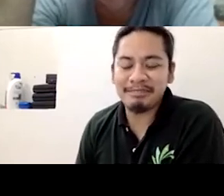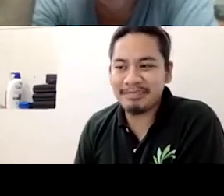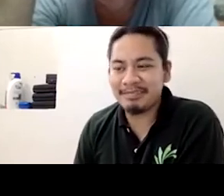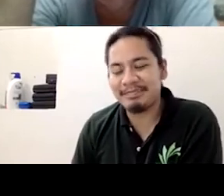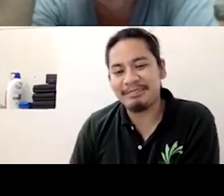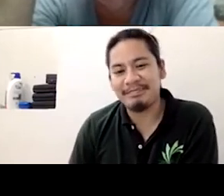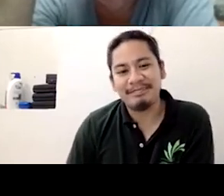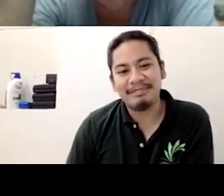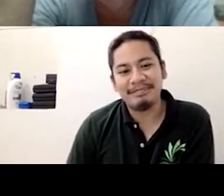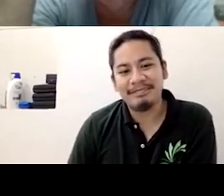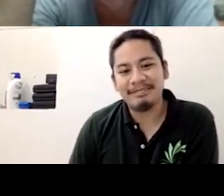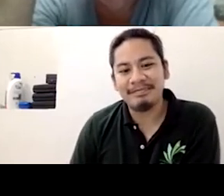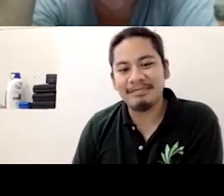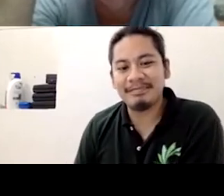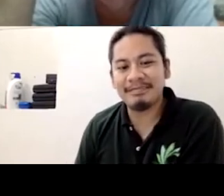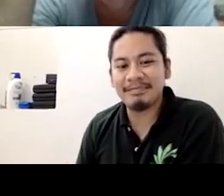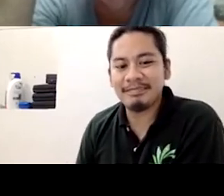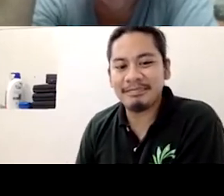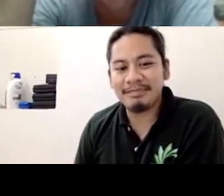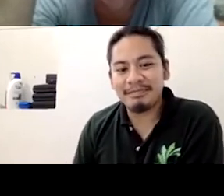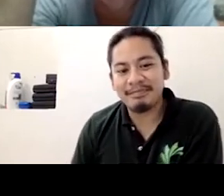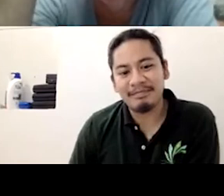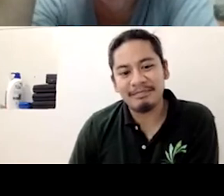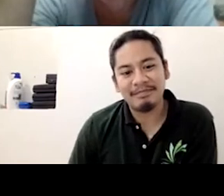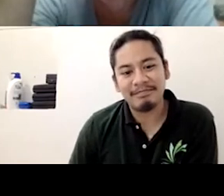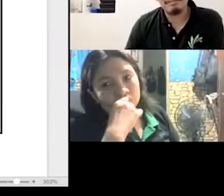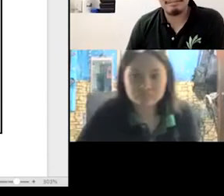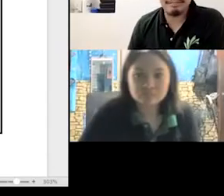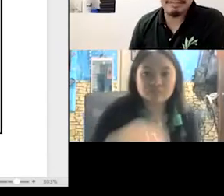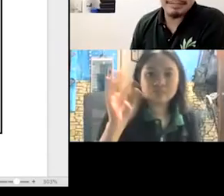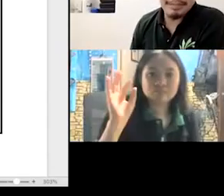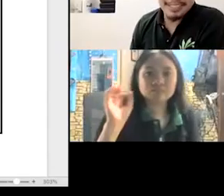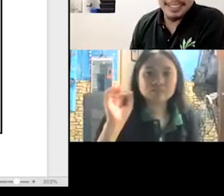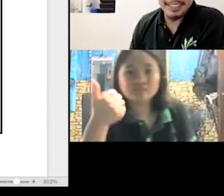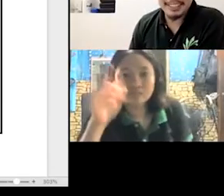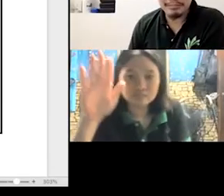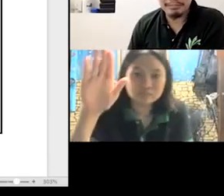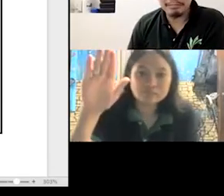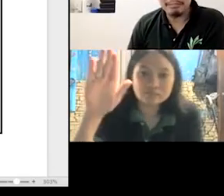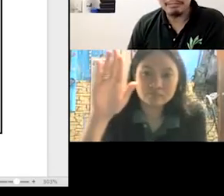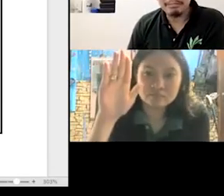like, there's a lot of hand shapes, so if we just be more efficient with space, I don't know. What do you guys think?